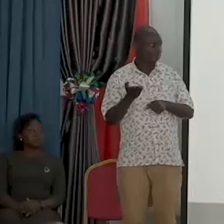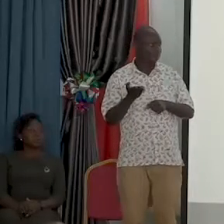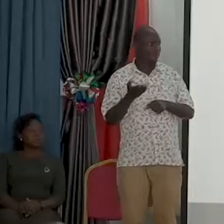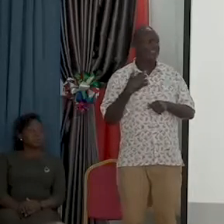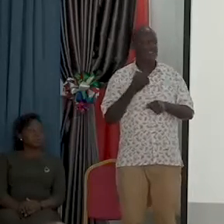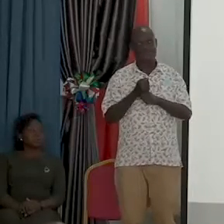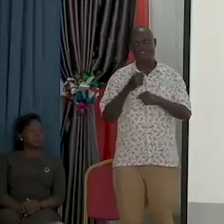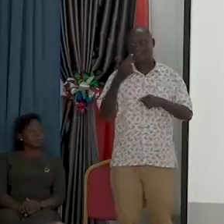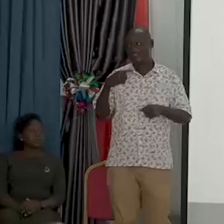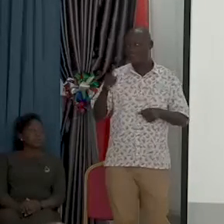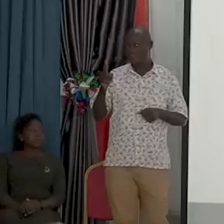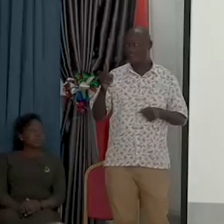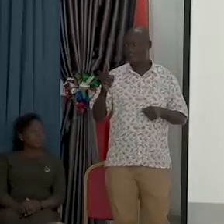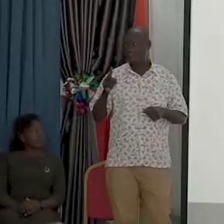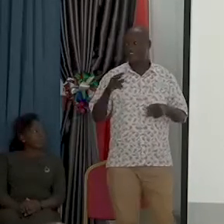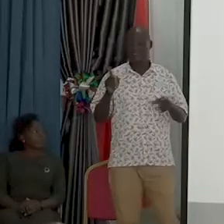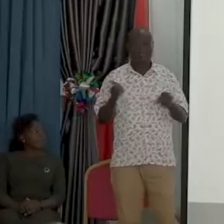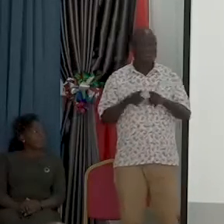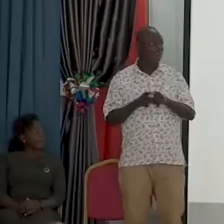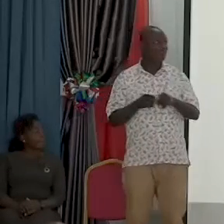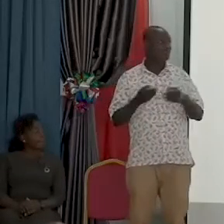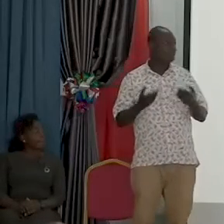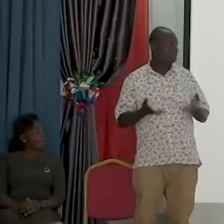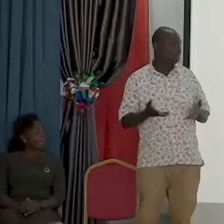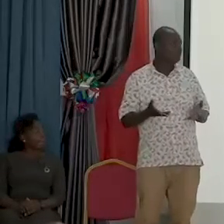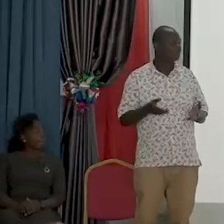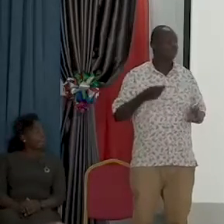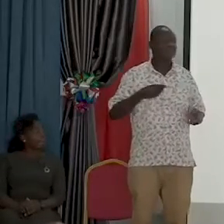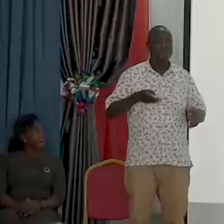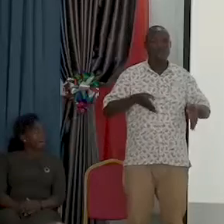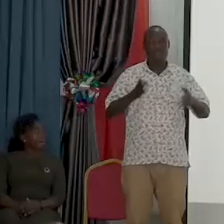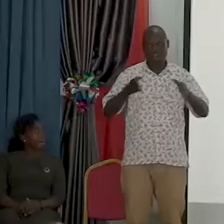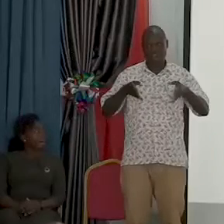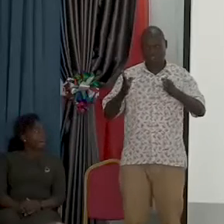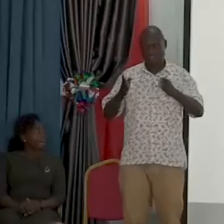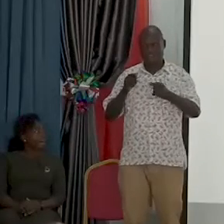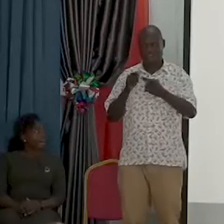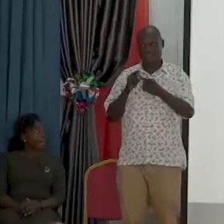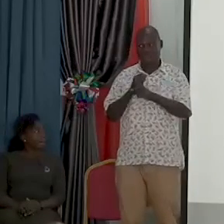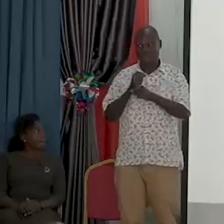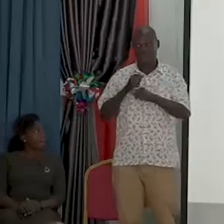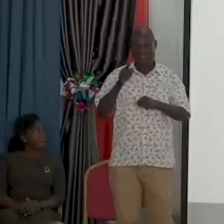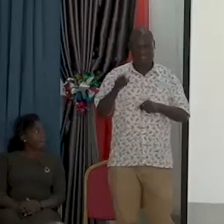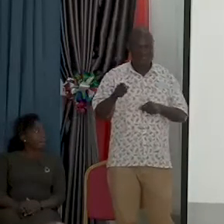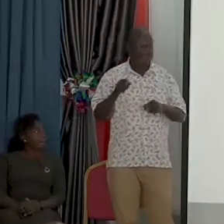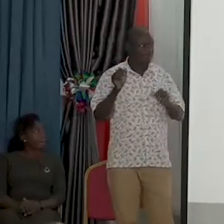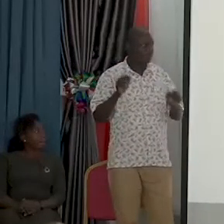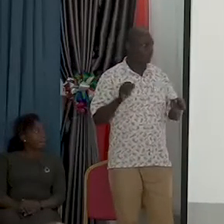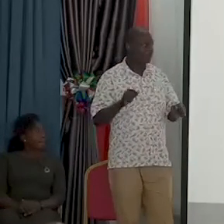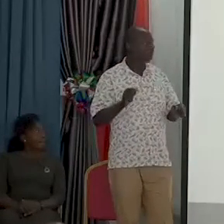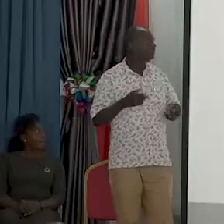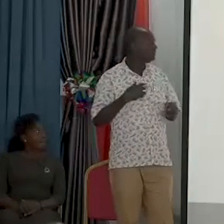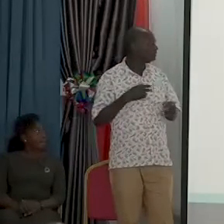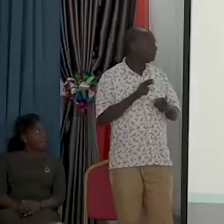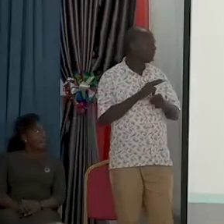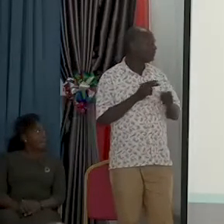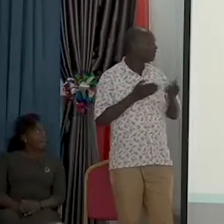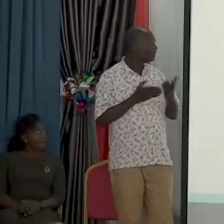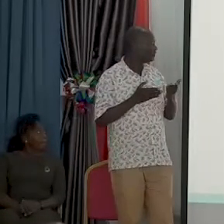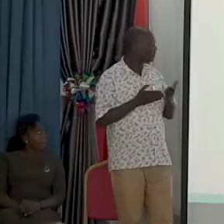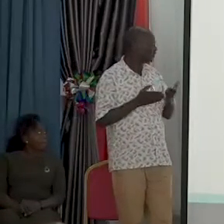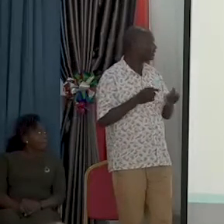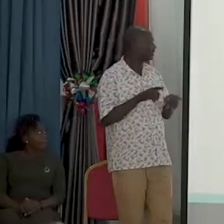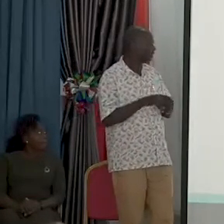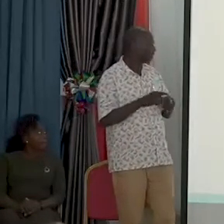right. But we want to give them the opportunity to do it, and that's where we put assistive technology into place or